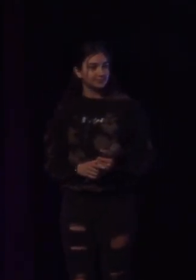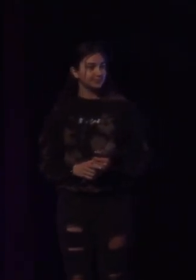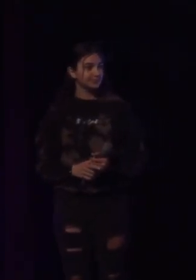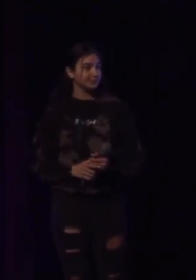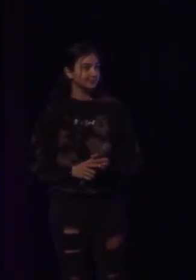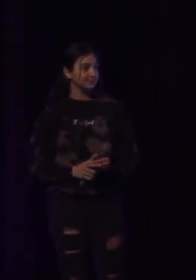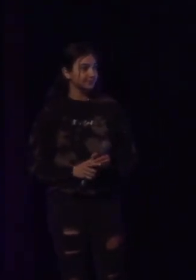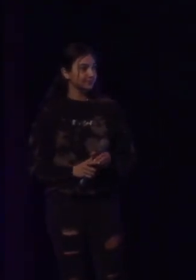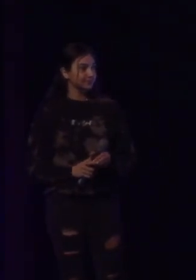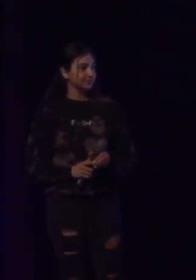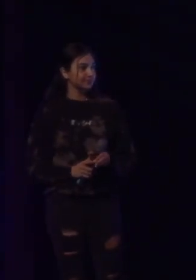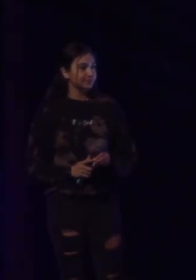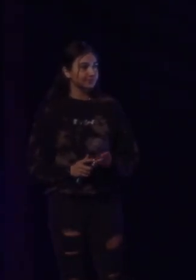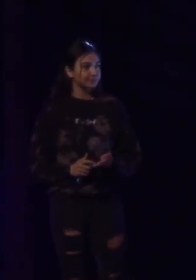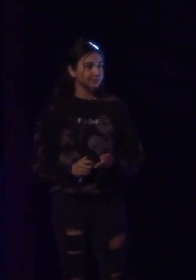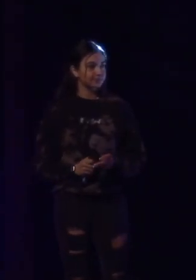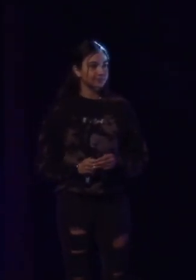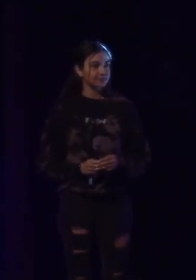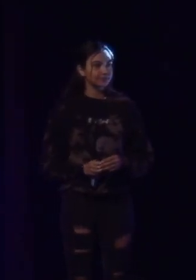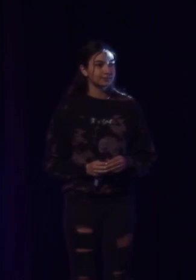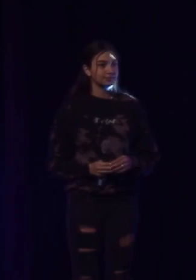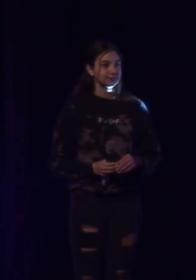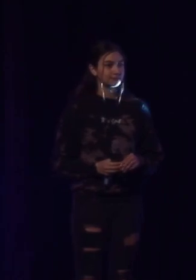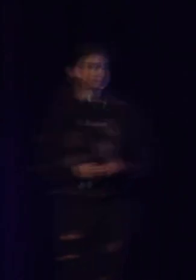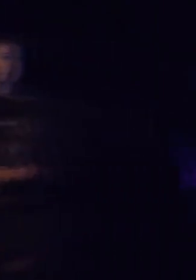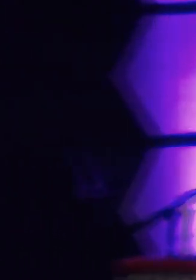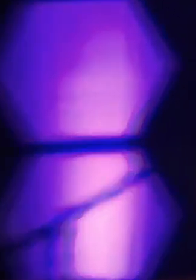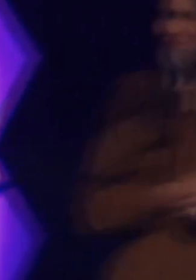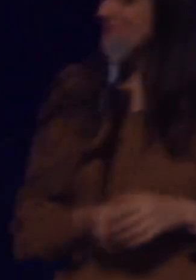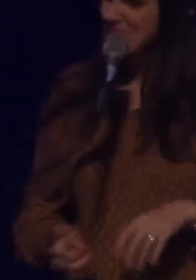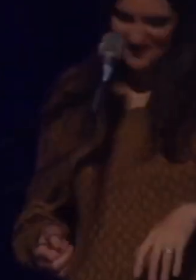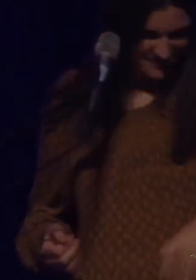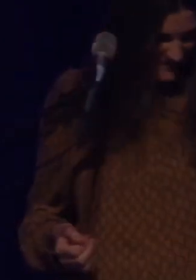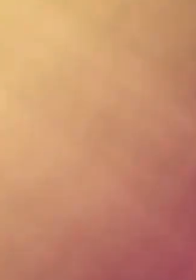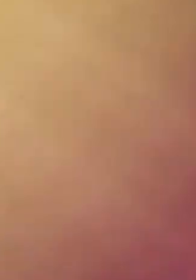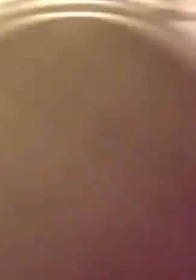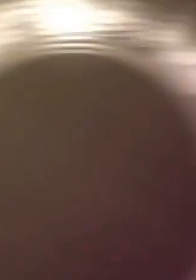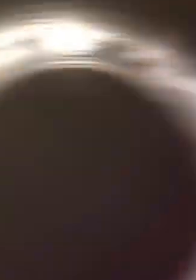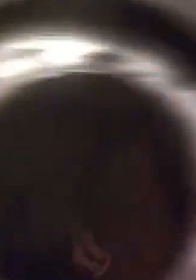table. It's good to be together this morning. Will you have a seat and go ahead and check out this video?